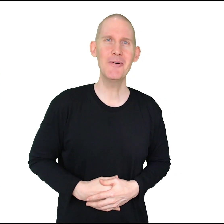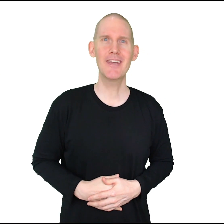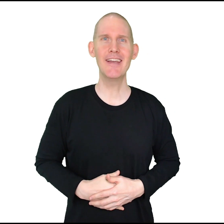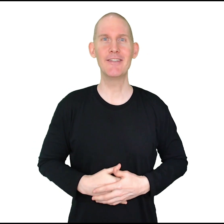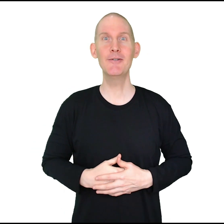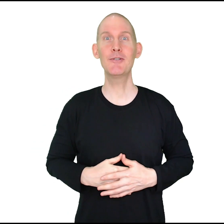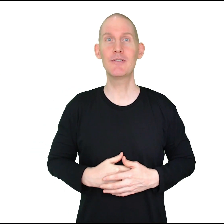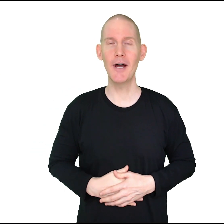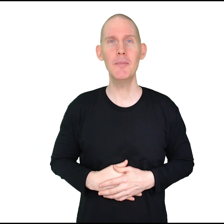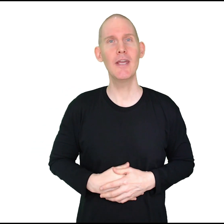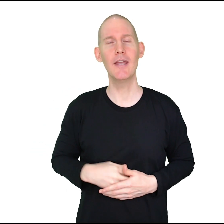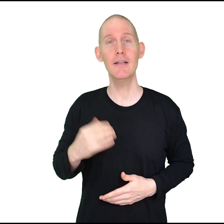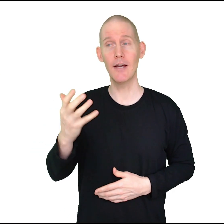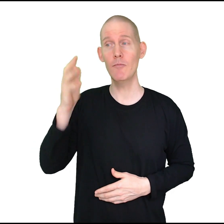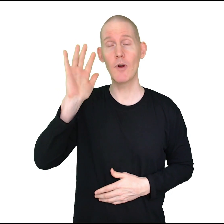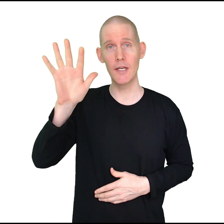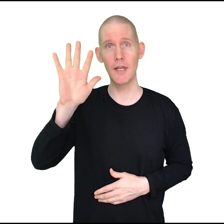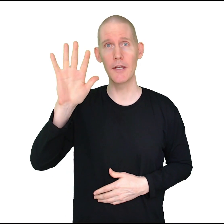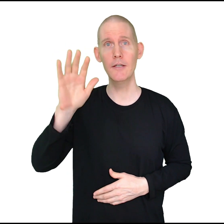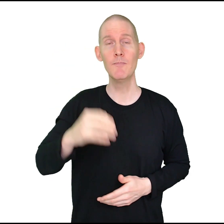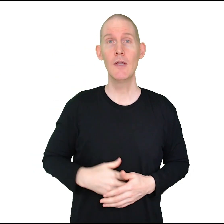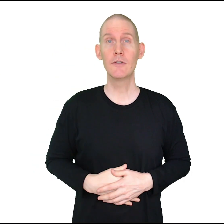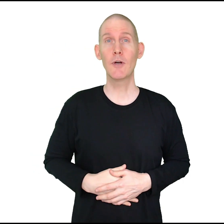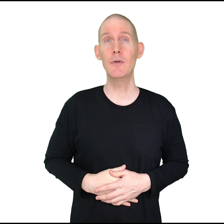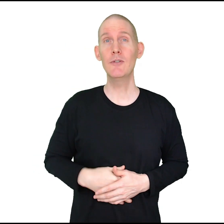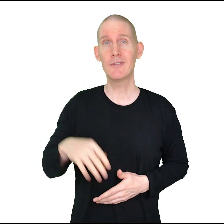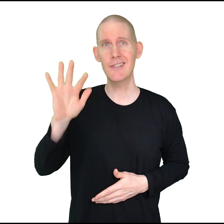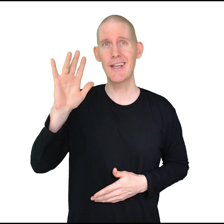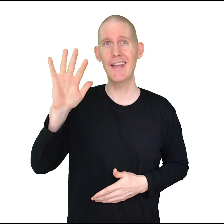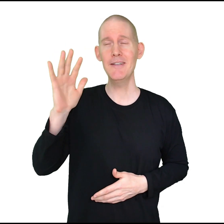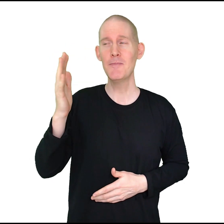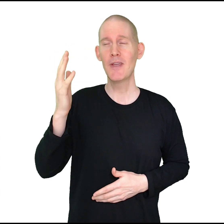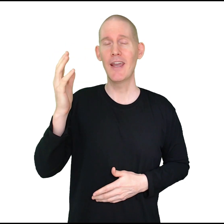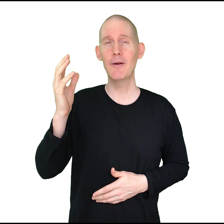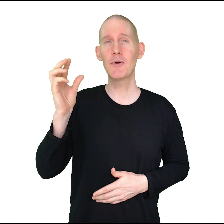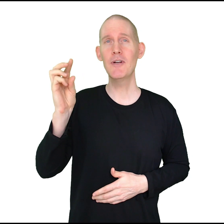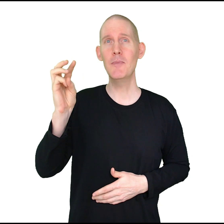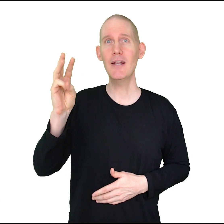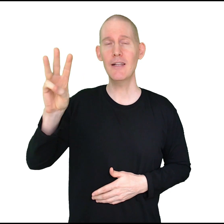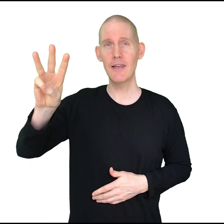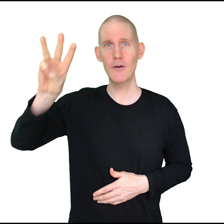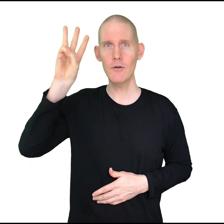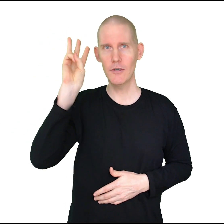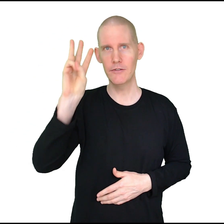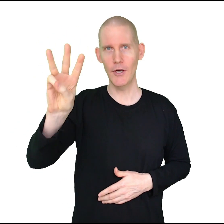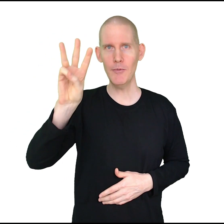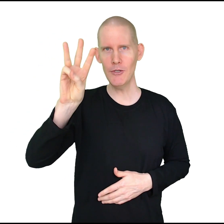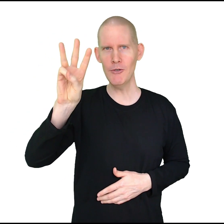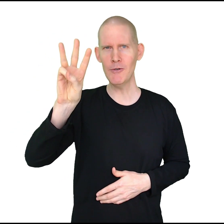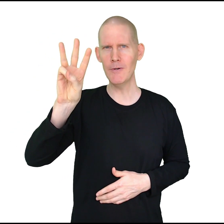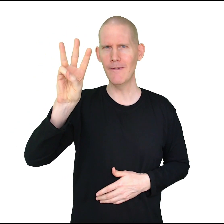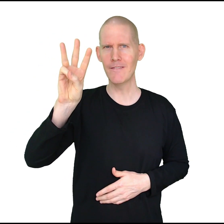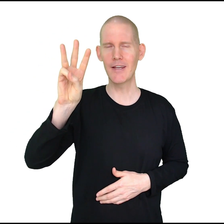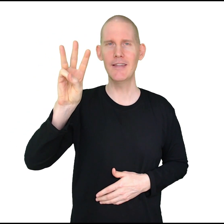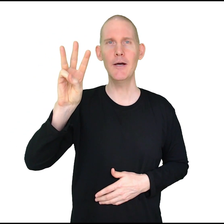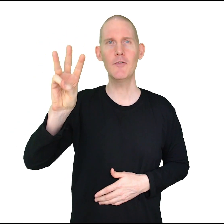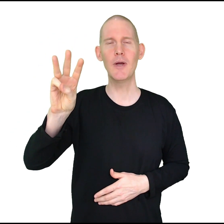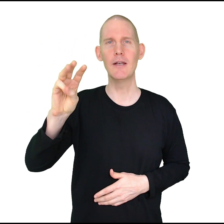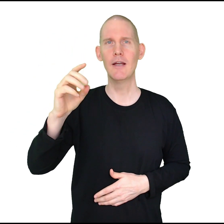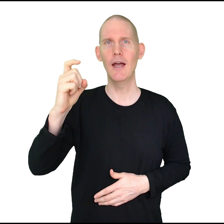Okay, use your dominant hand. I'm right-handed, so I'm going to use this hand, and we're going to make the letter W, like in the alphabet.